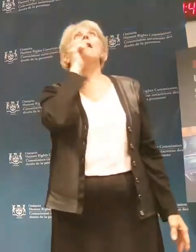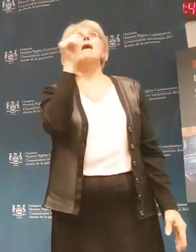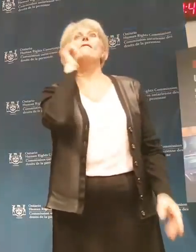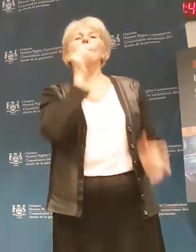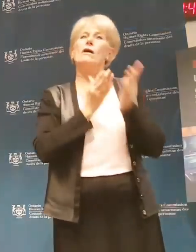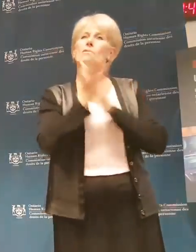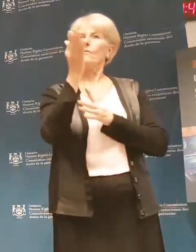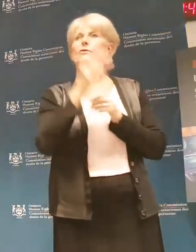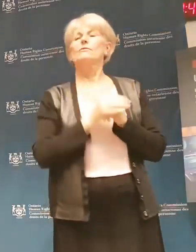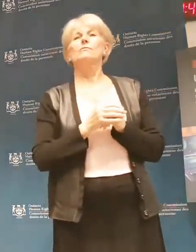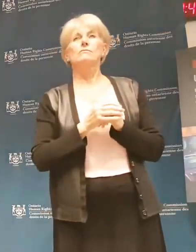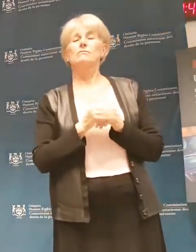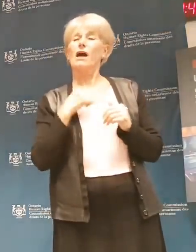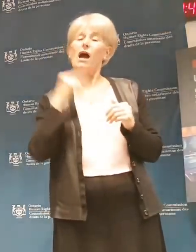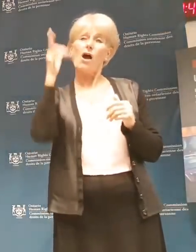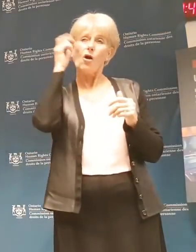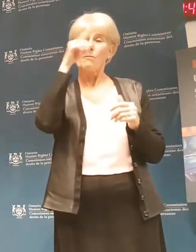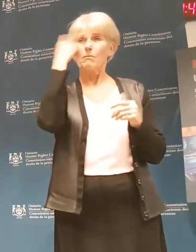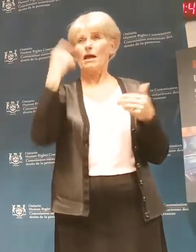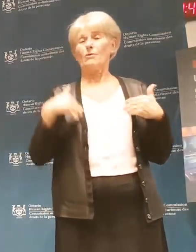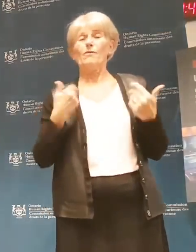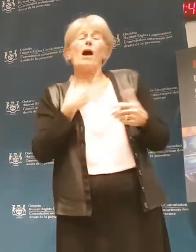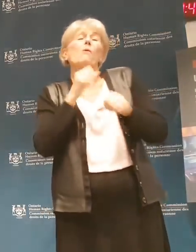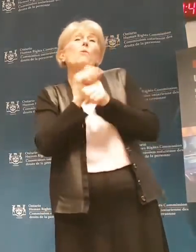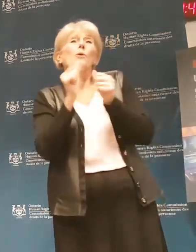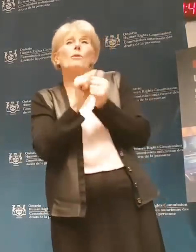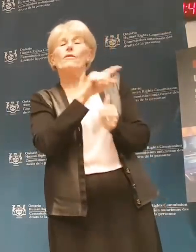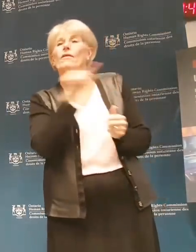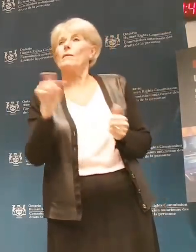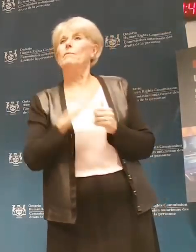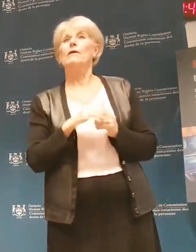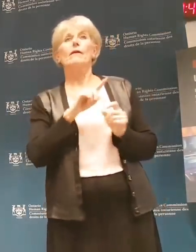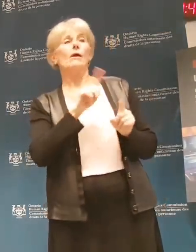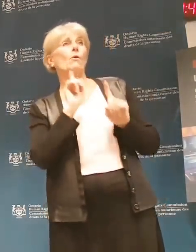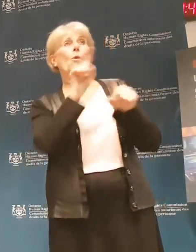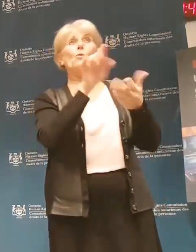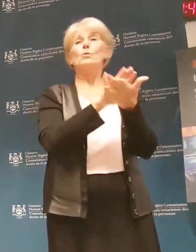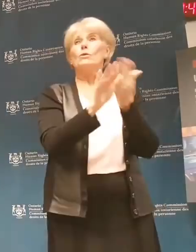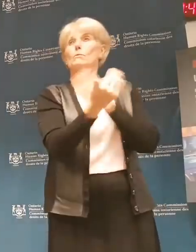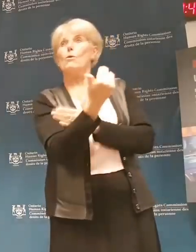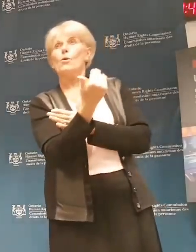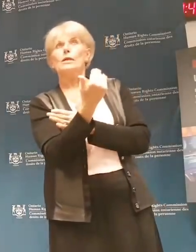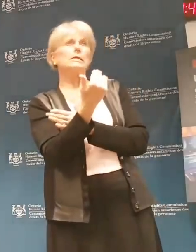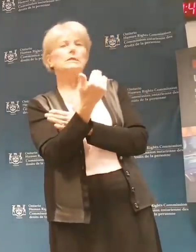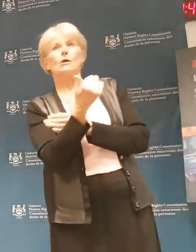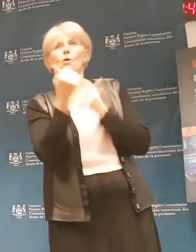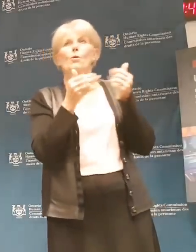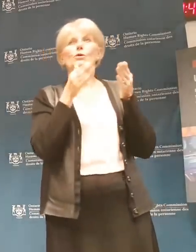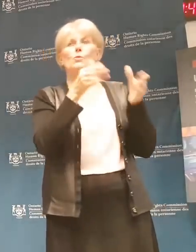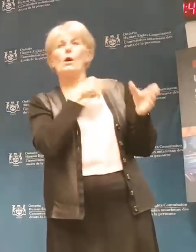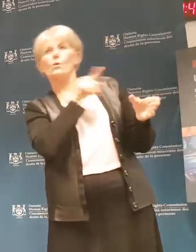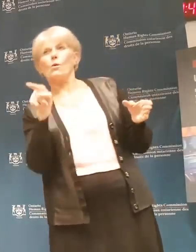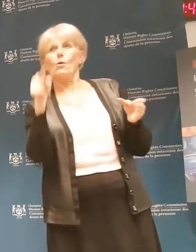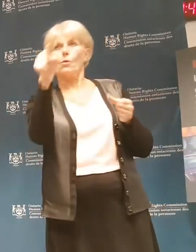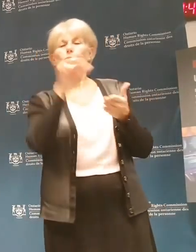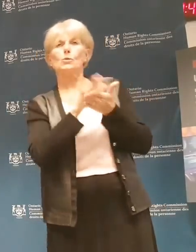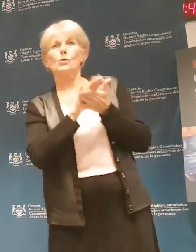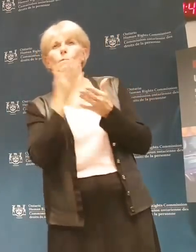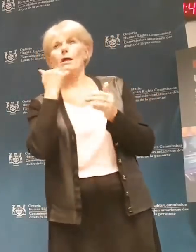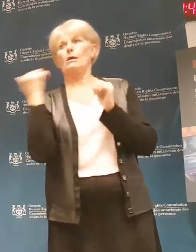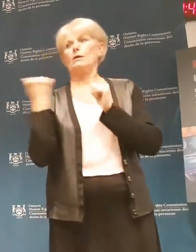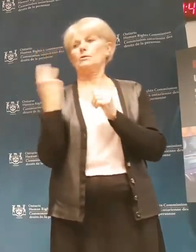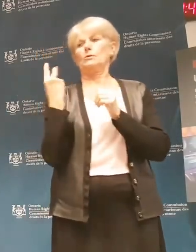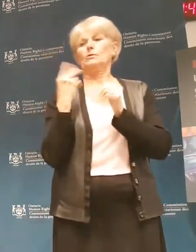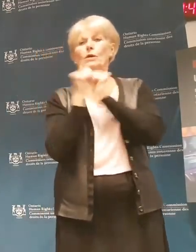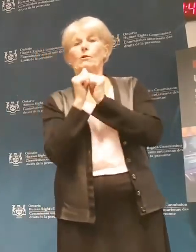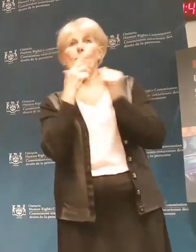basis. I have heard from black youth with whom I work that when they set out to come to school in the morning and consider which way they'll go, or whether they'll walk in pairs